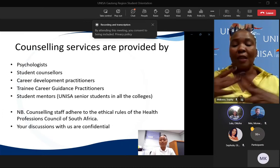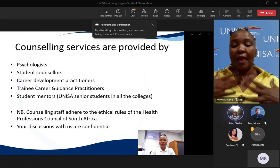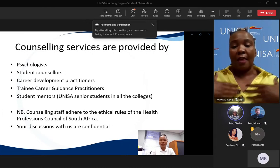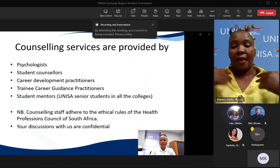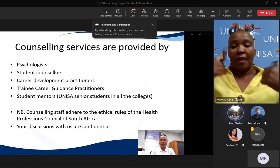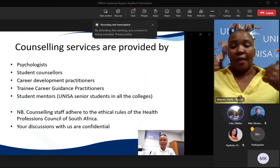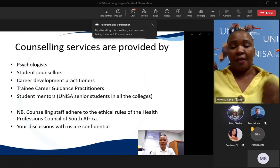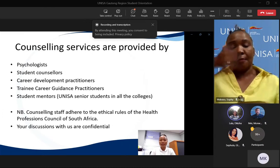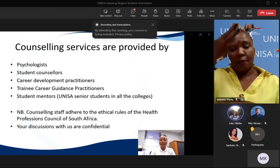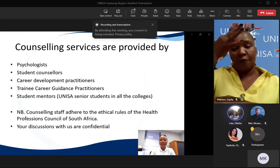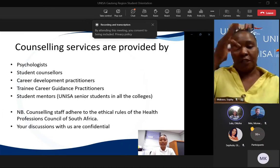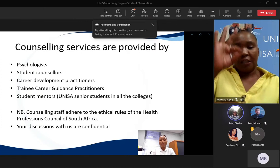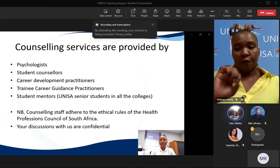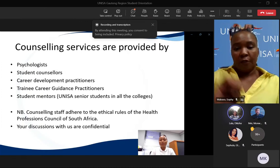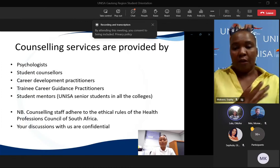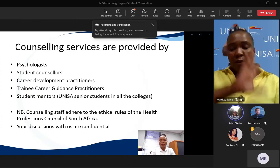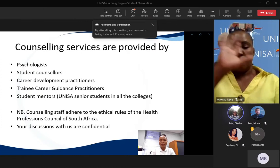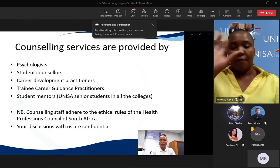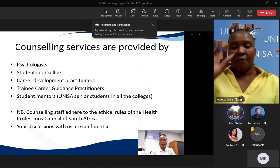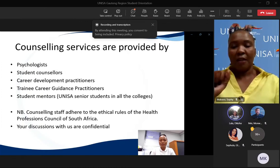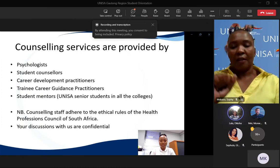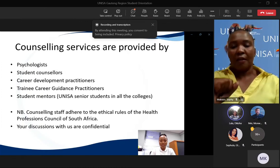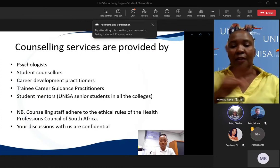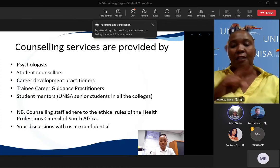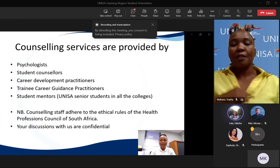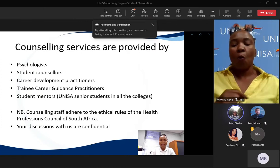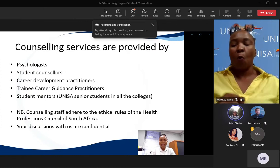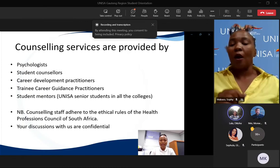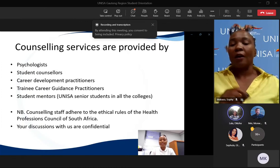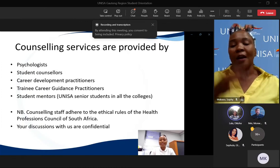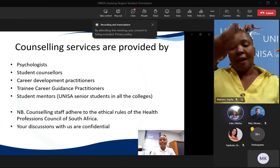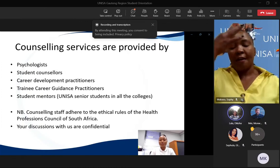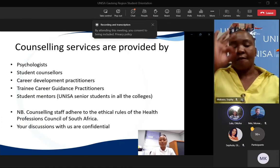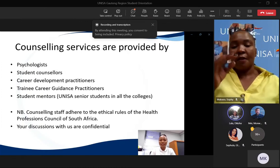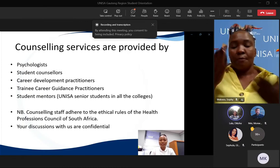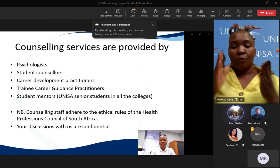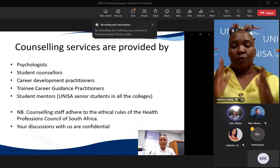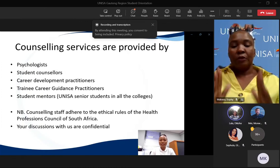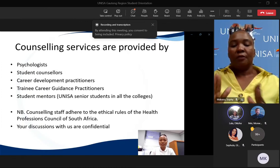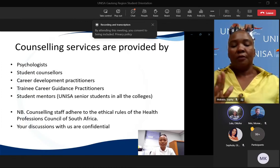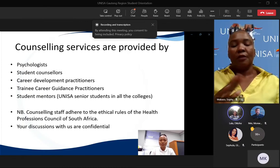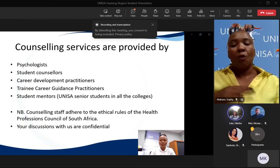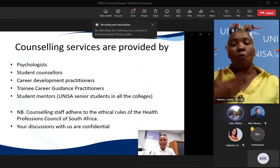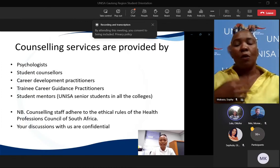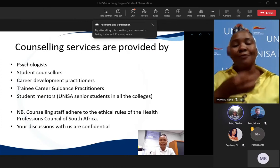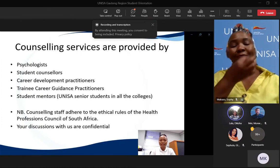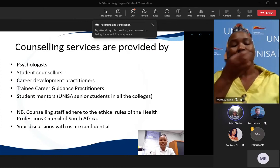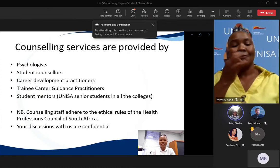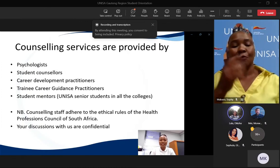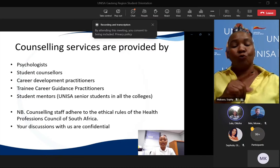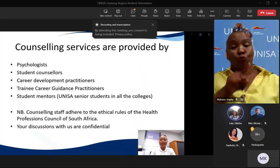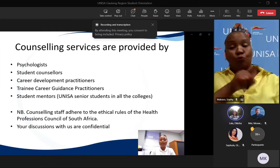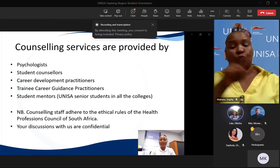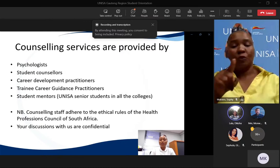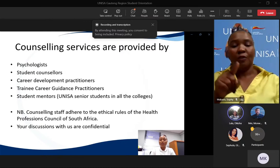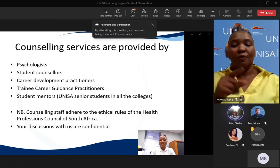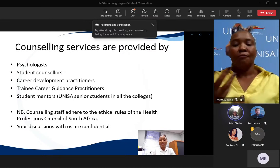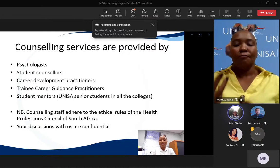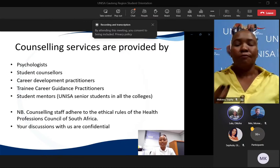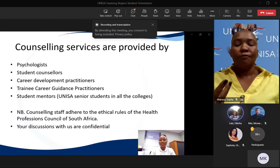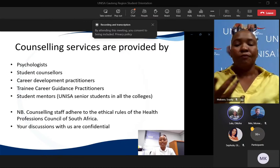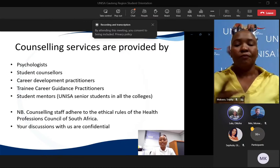councils of South Africa as our governing body and I just want to indicate to you that